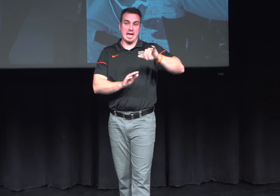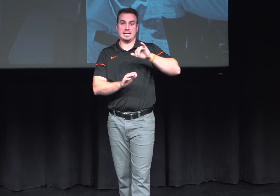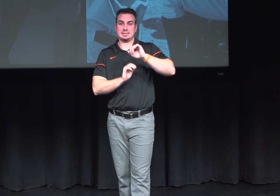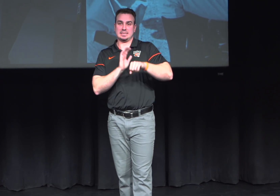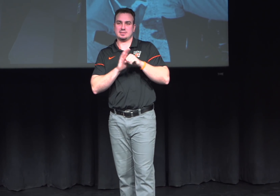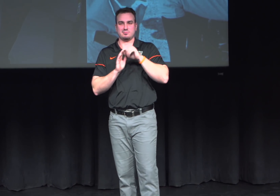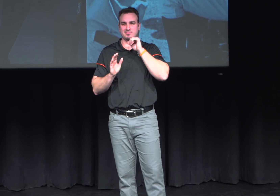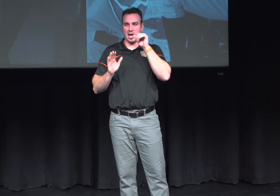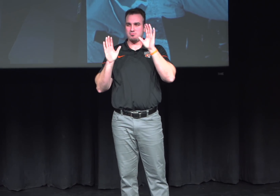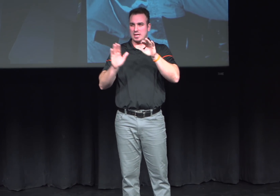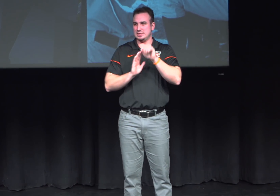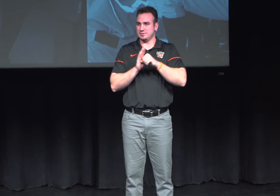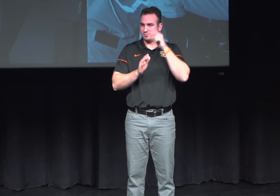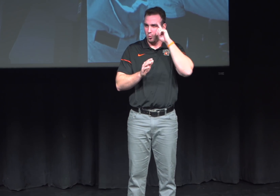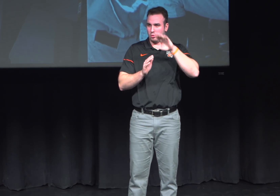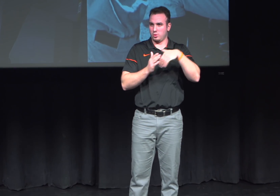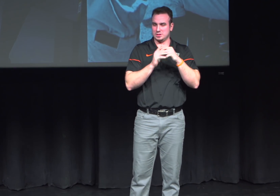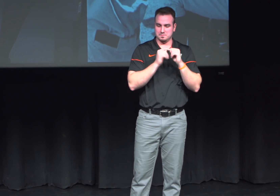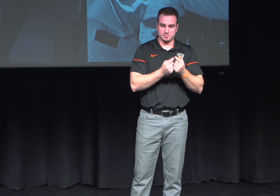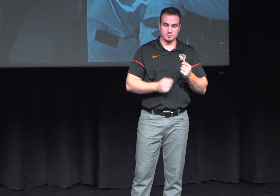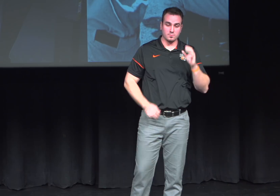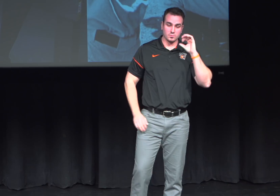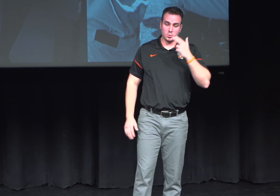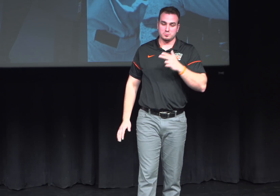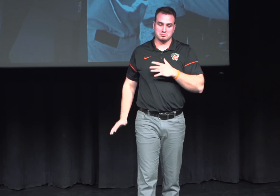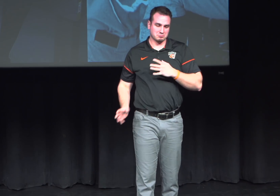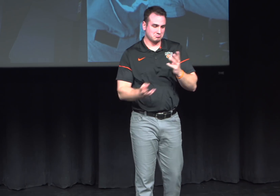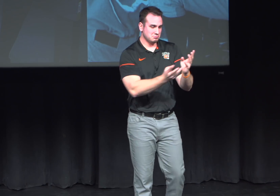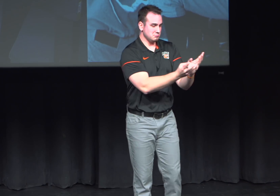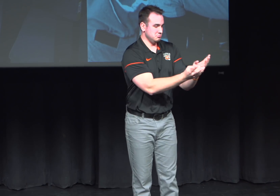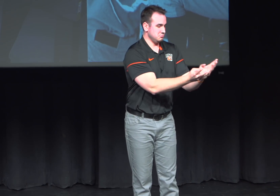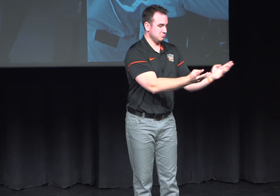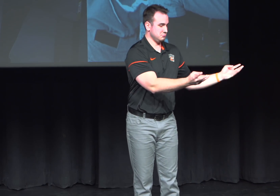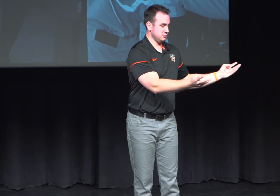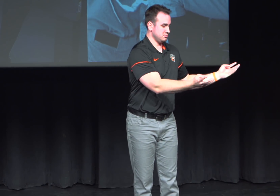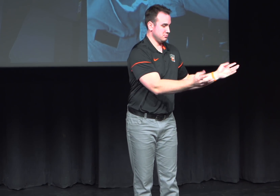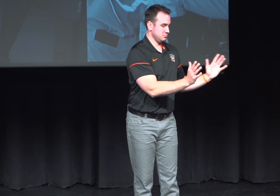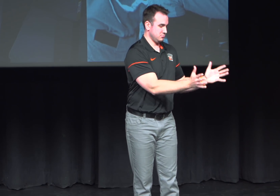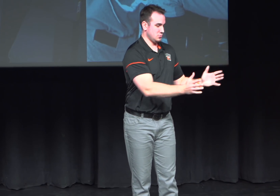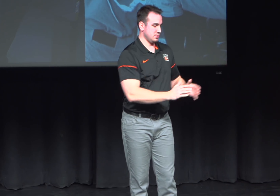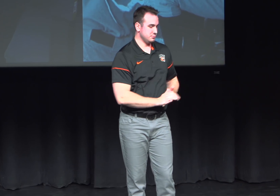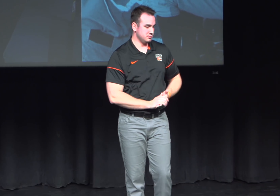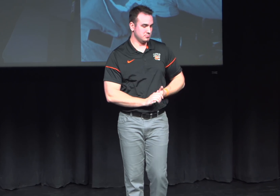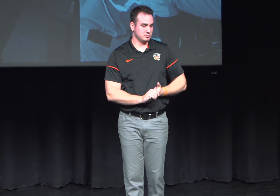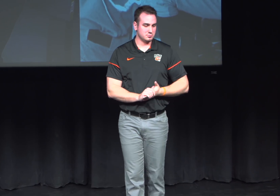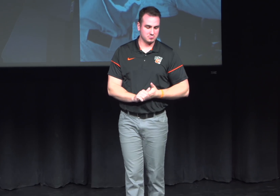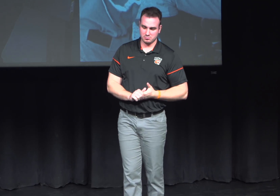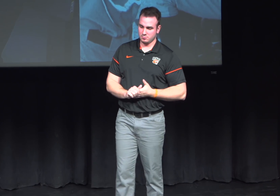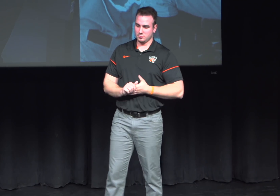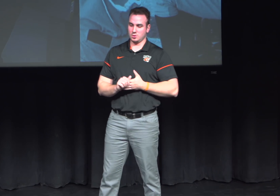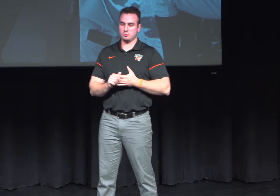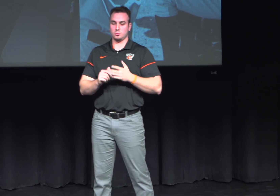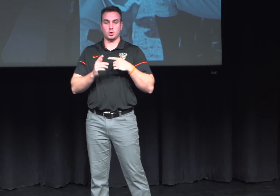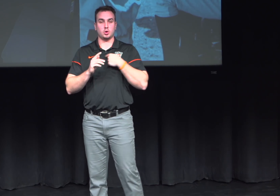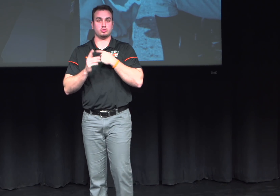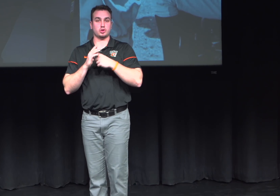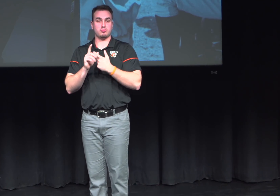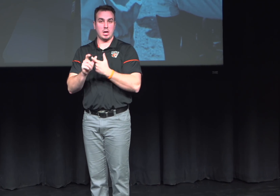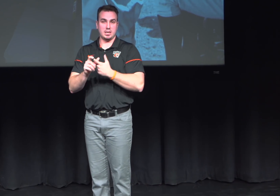And, we weren't having the greatest season at that point. So we all got up, and we sat there on the bench. And we